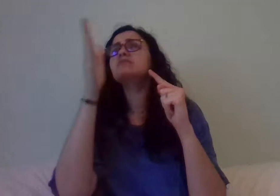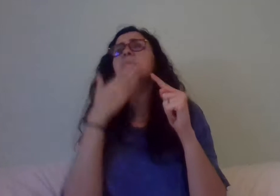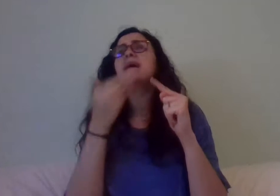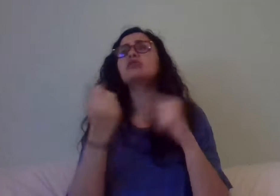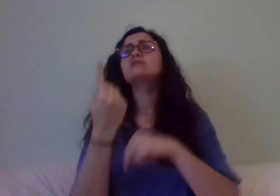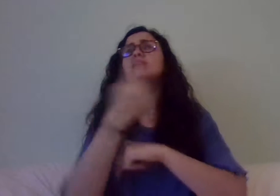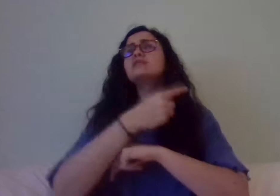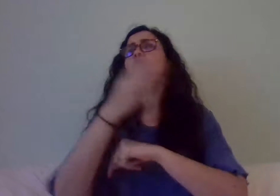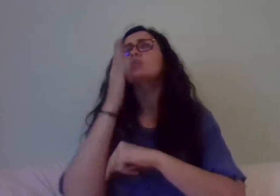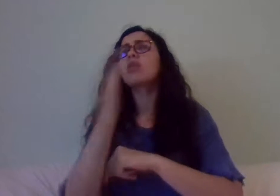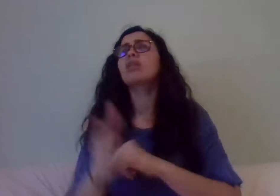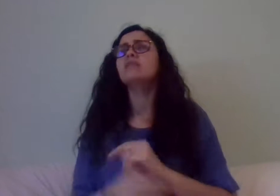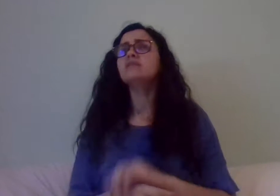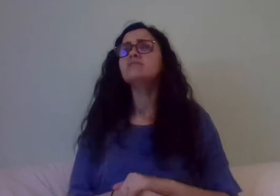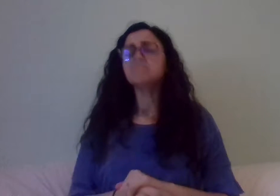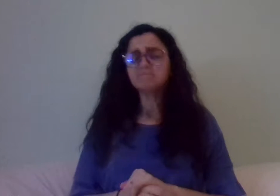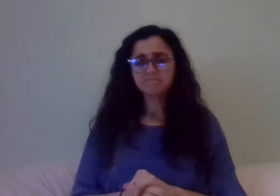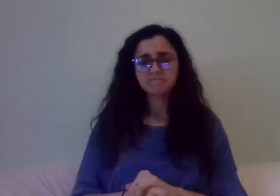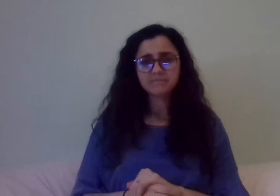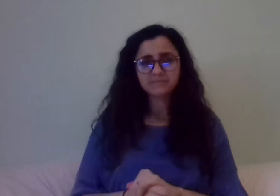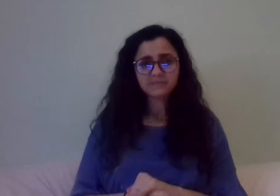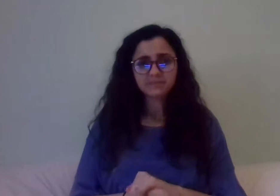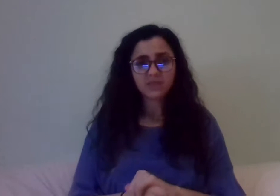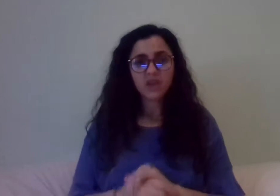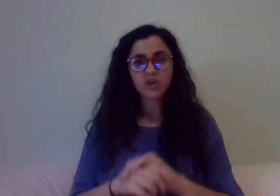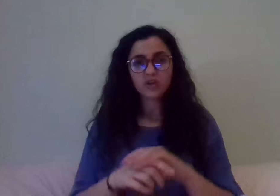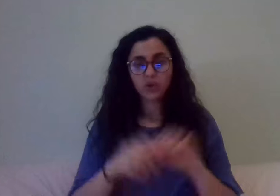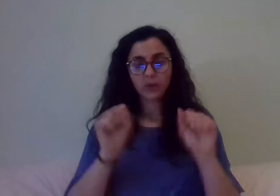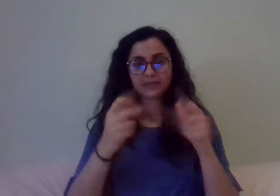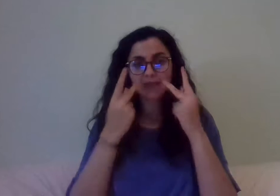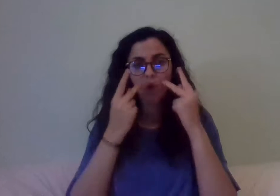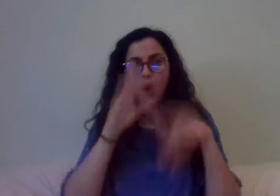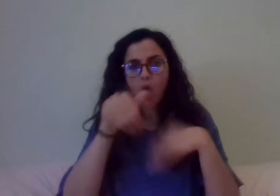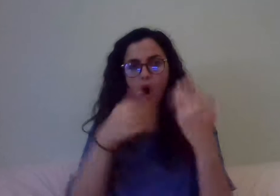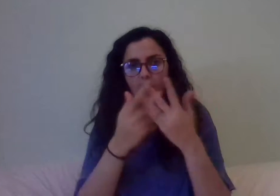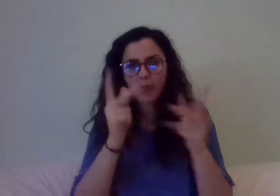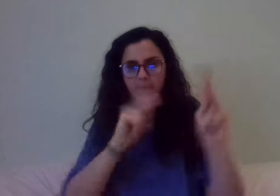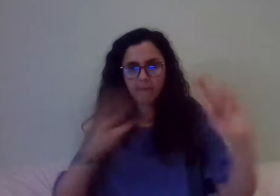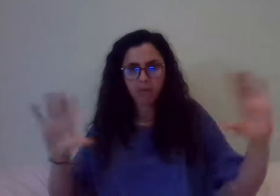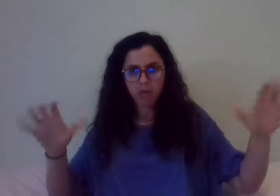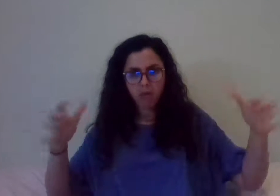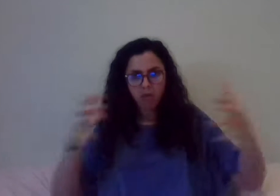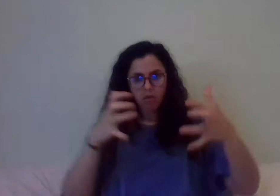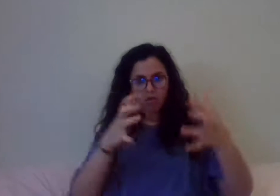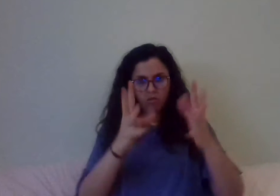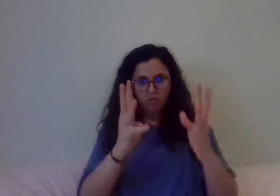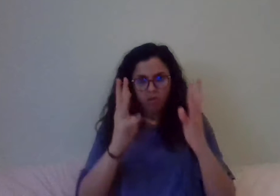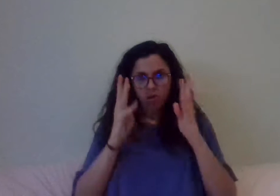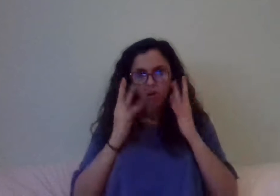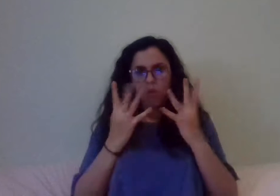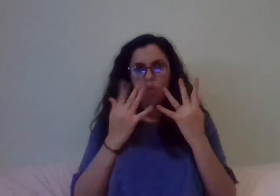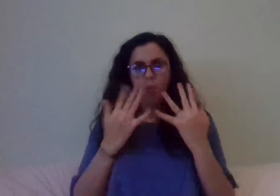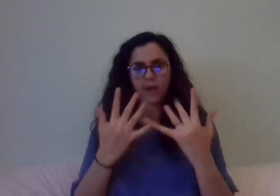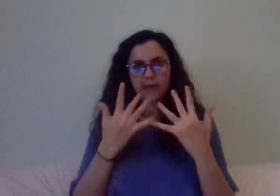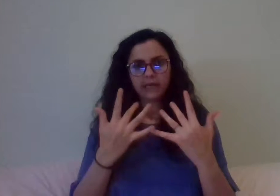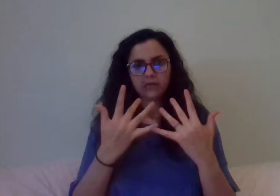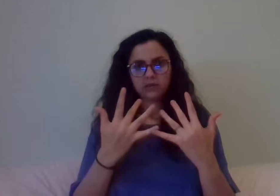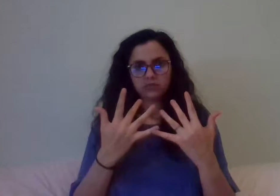here is the throngs and the masses of people all gathered together, all waiting to get these tickets north. It gives you this